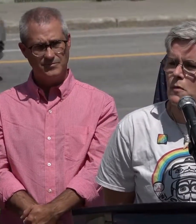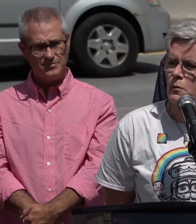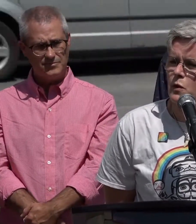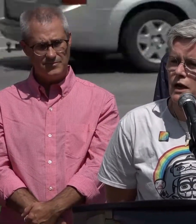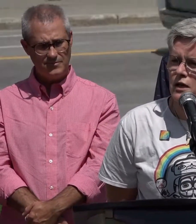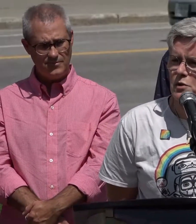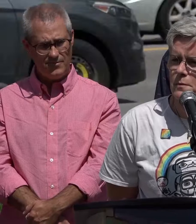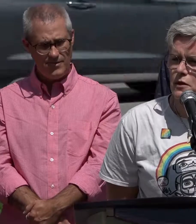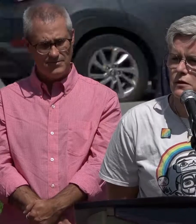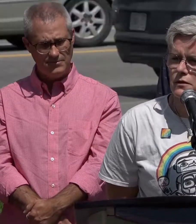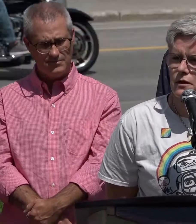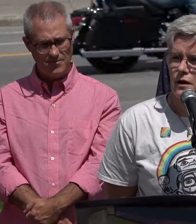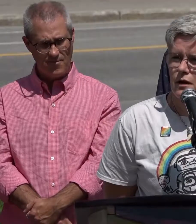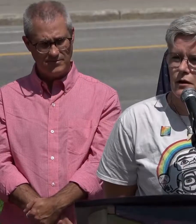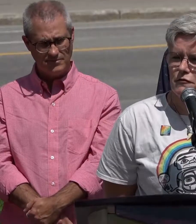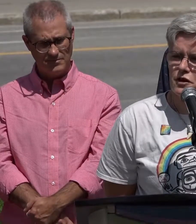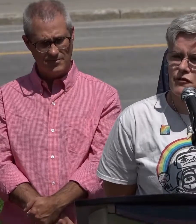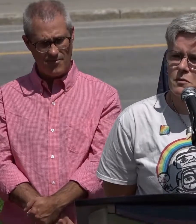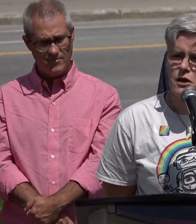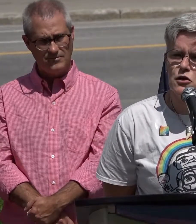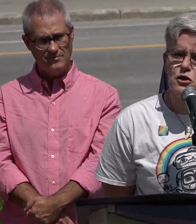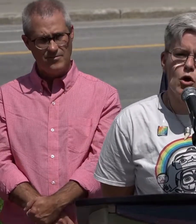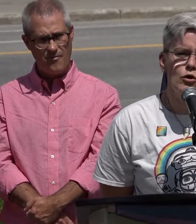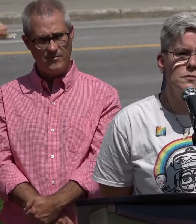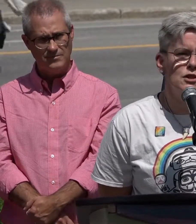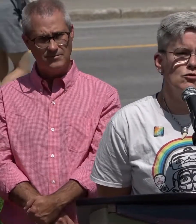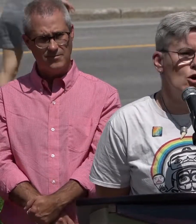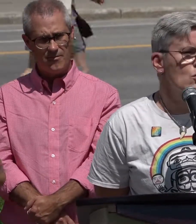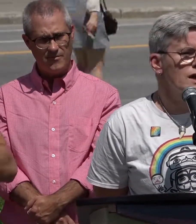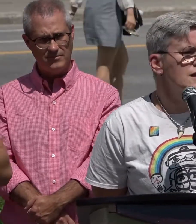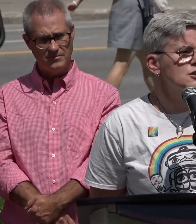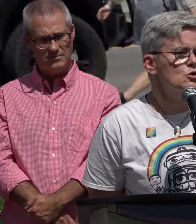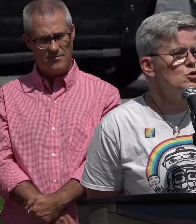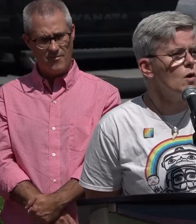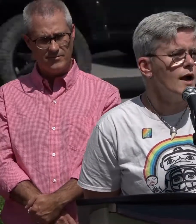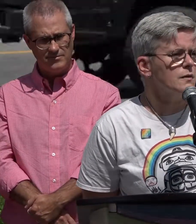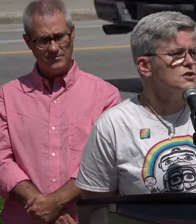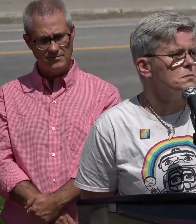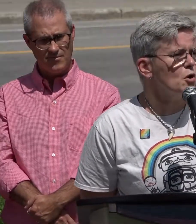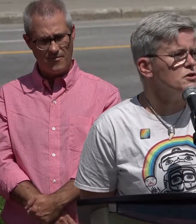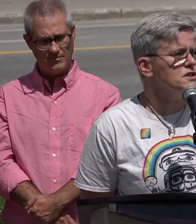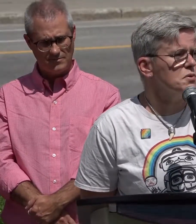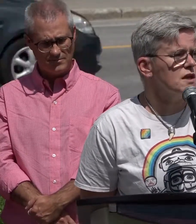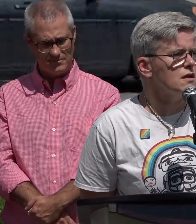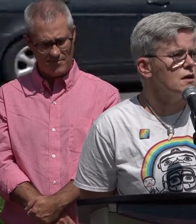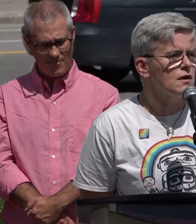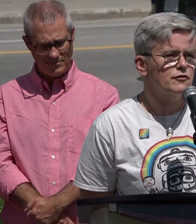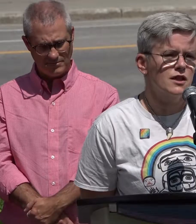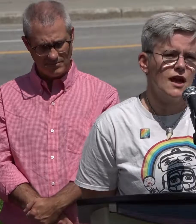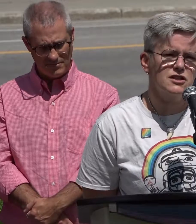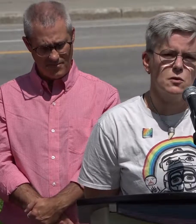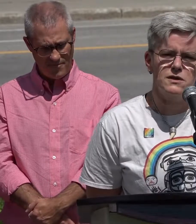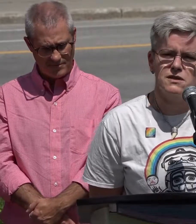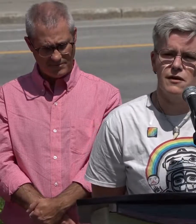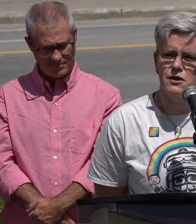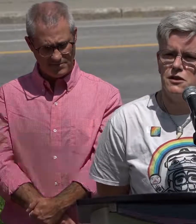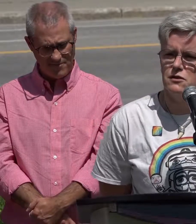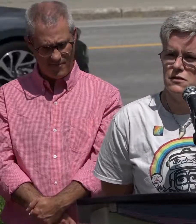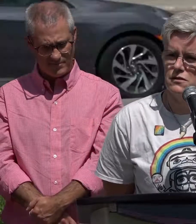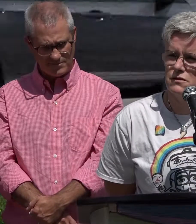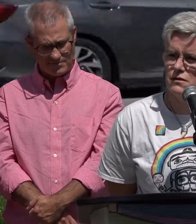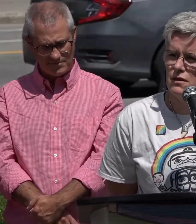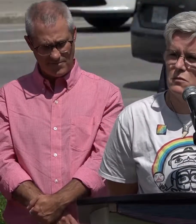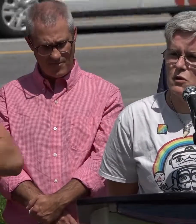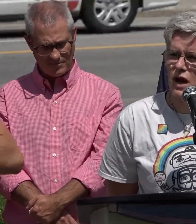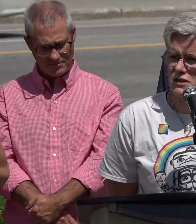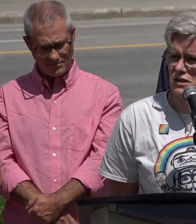thank the Omamawinini people for giving me a good home to grow into who I am supposed to be for the last 27